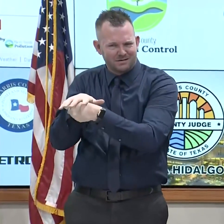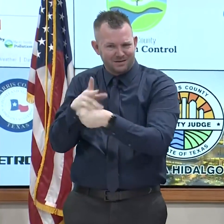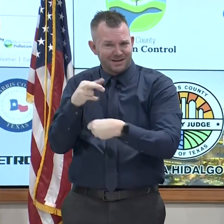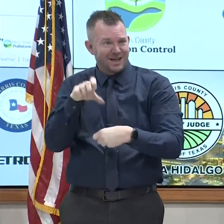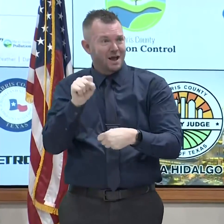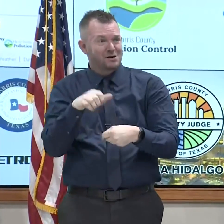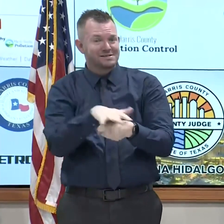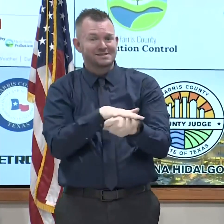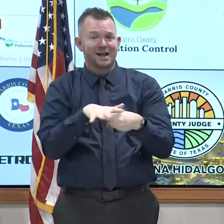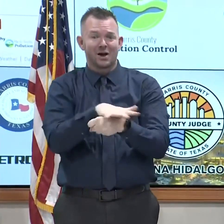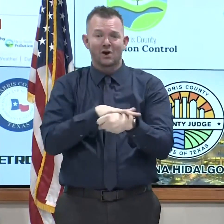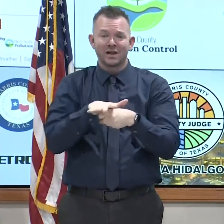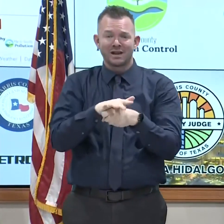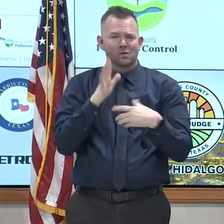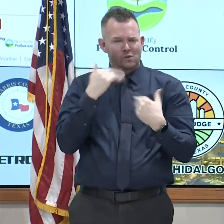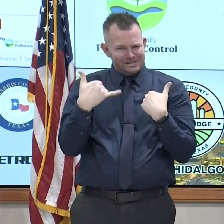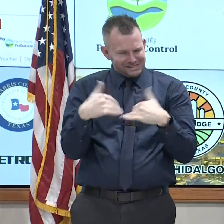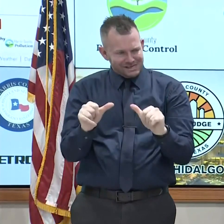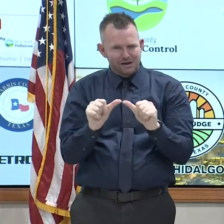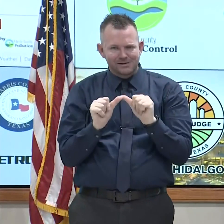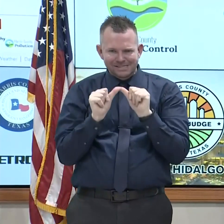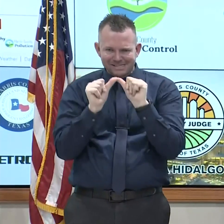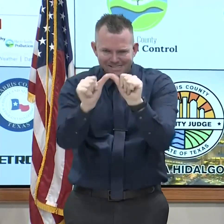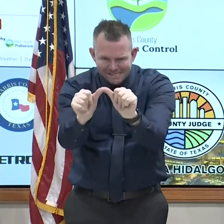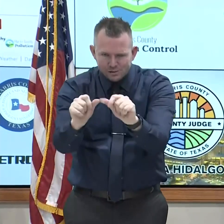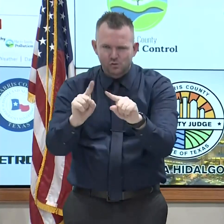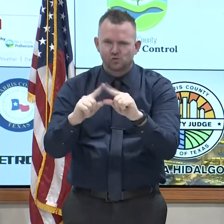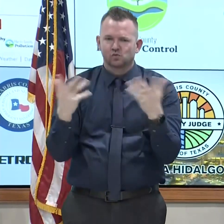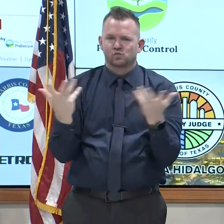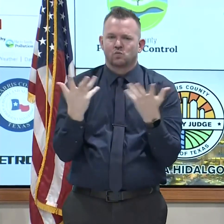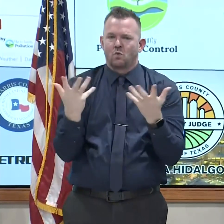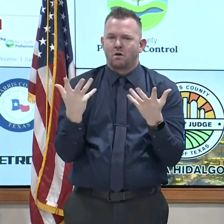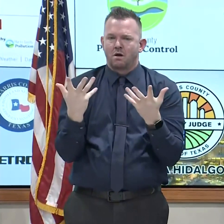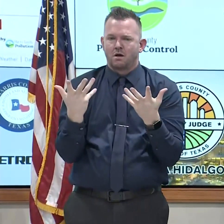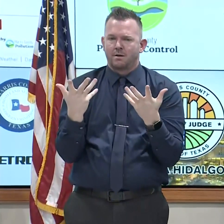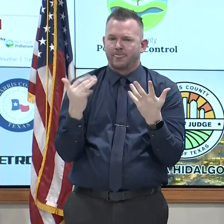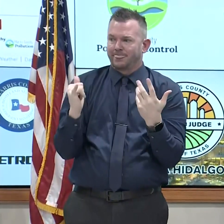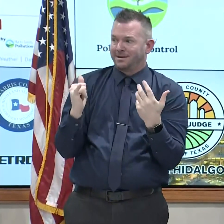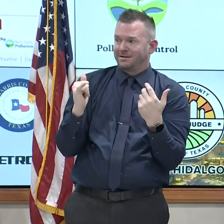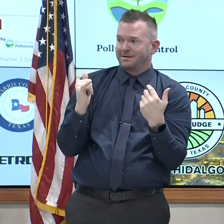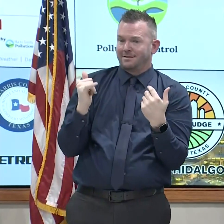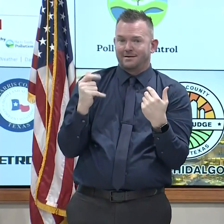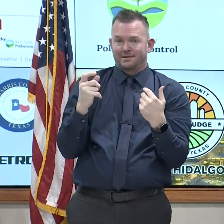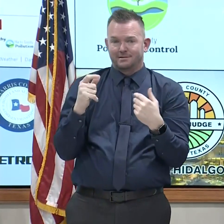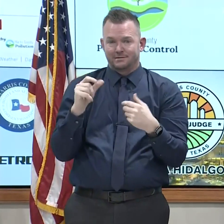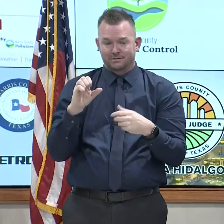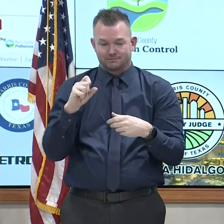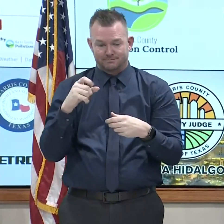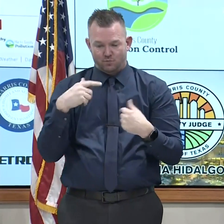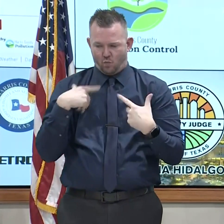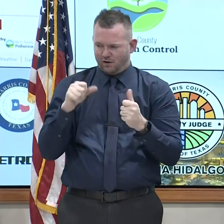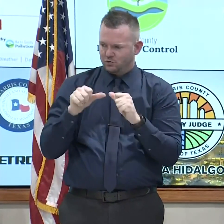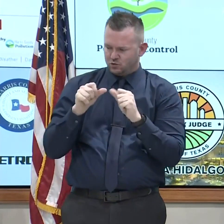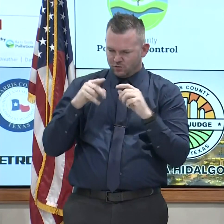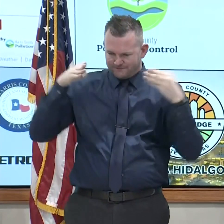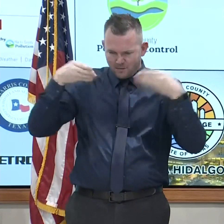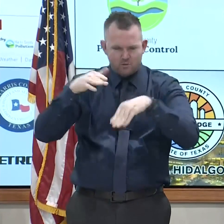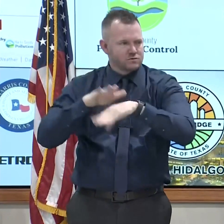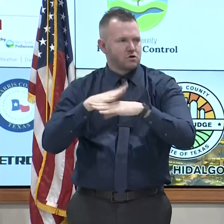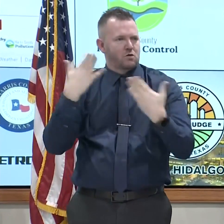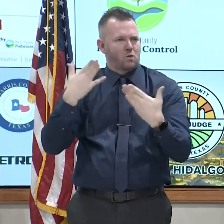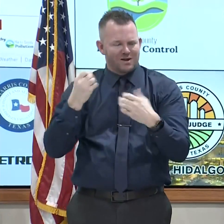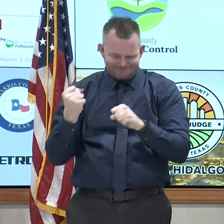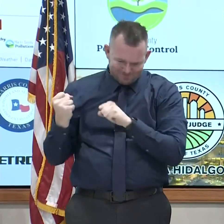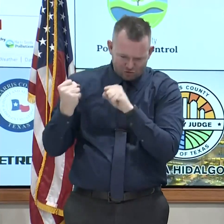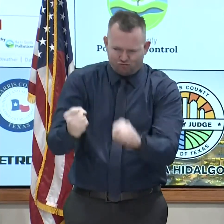Texas and the United States economy, we would need neighborly relationships